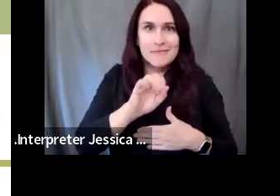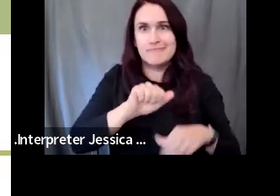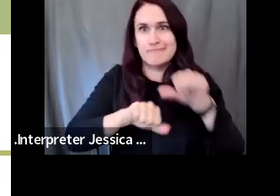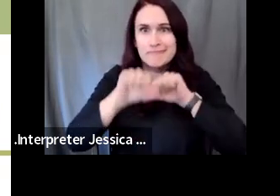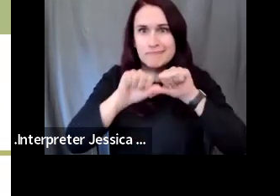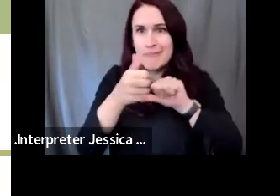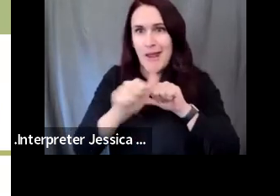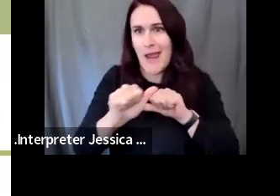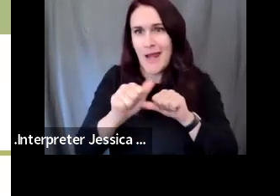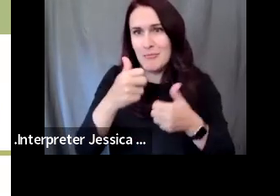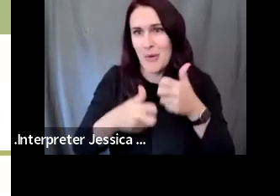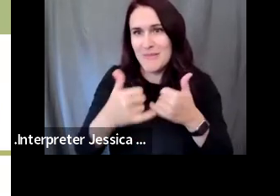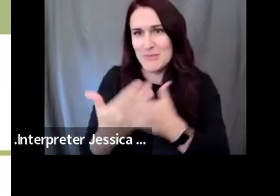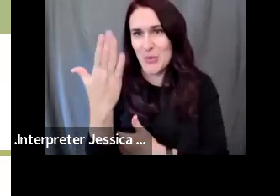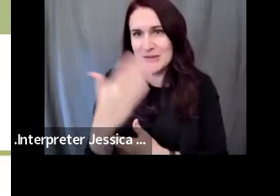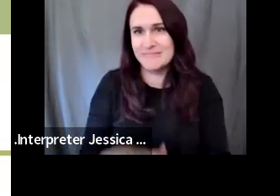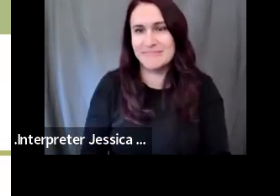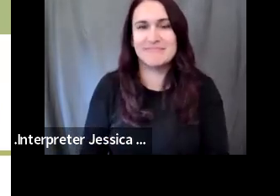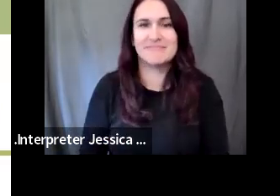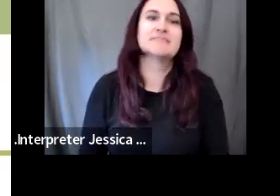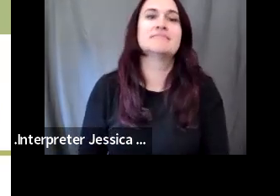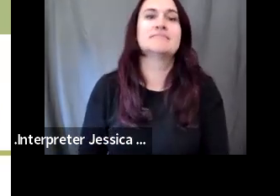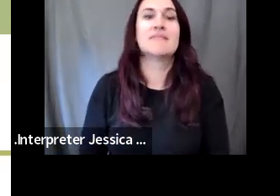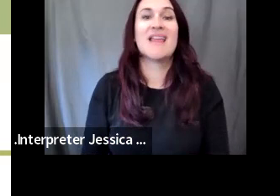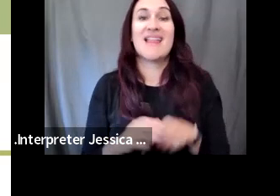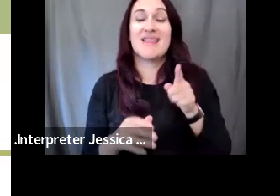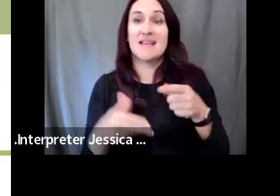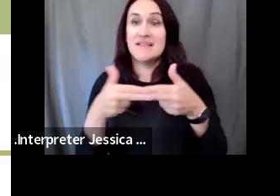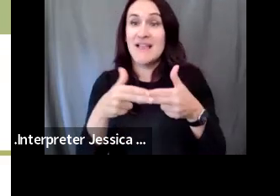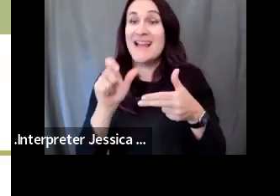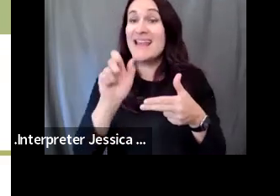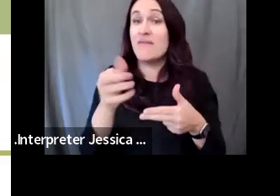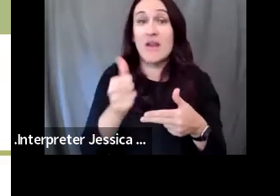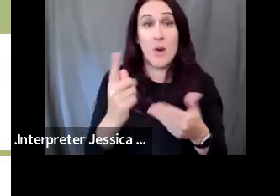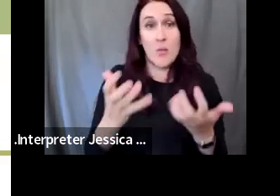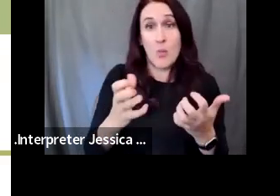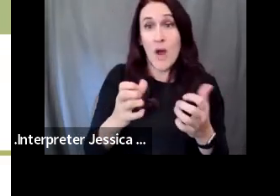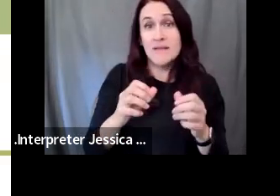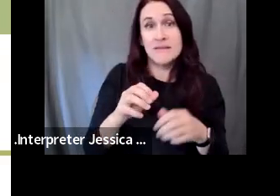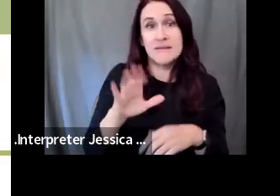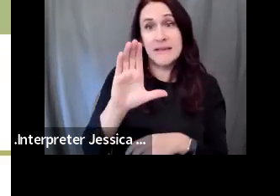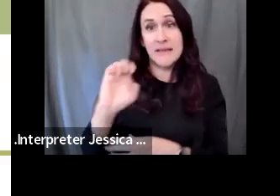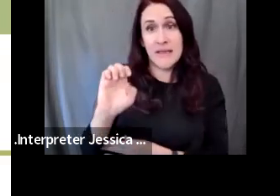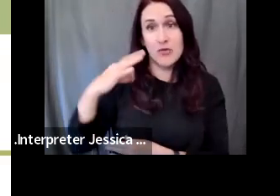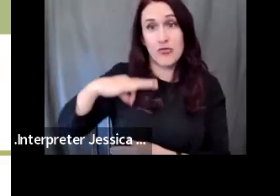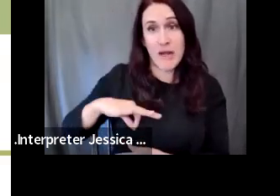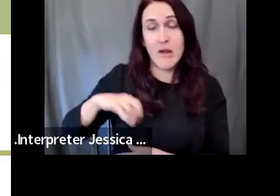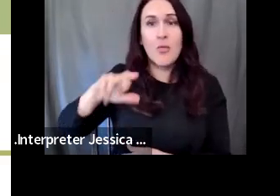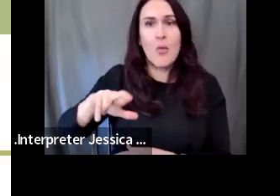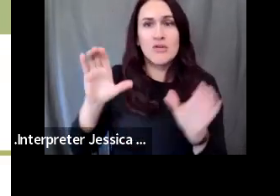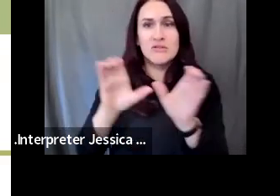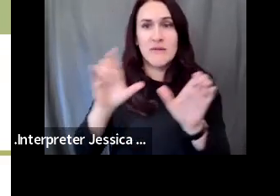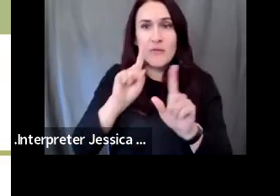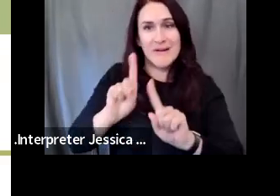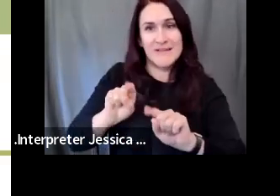morning. So here's the slide for anyone that is wanting continuing education credit or certificates of